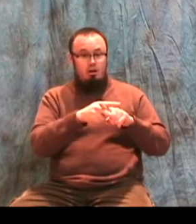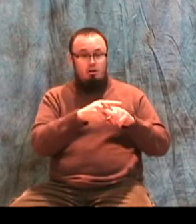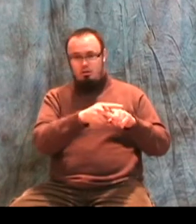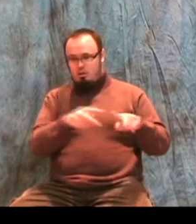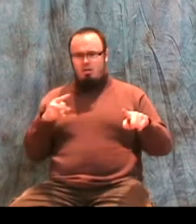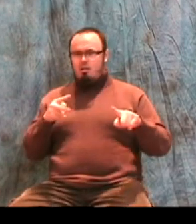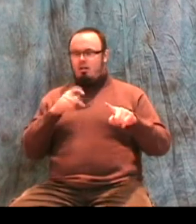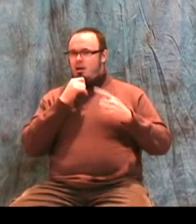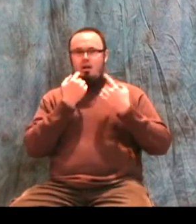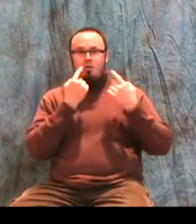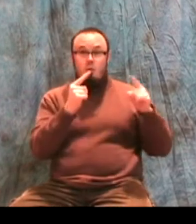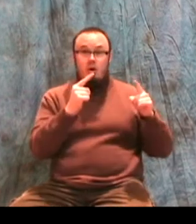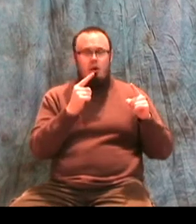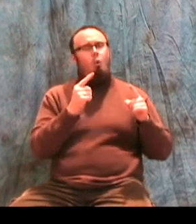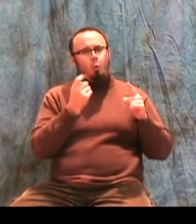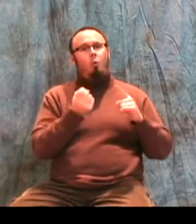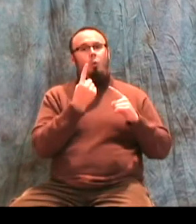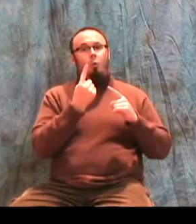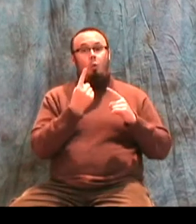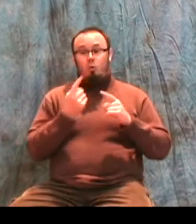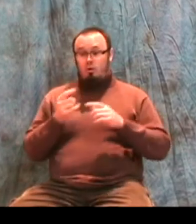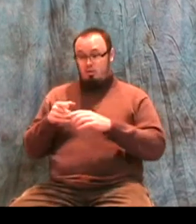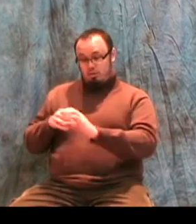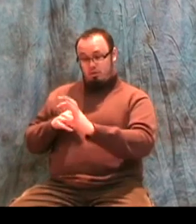understand why sockets can be deadly, etc.